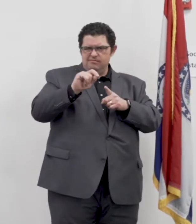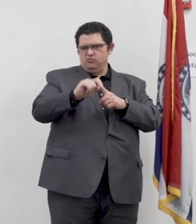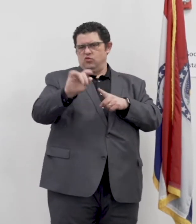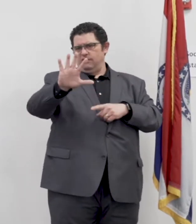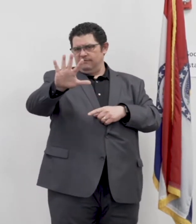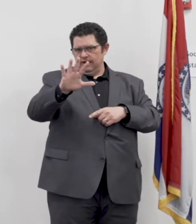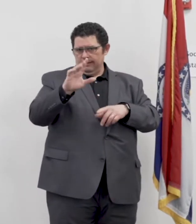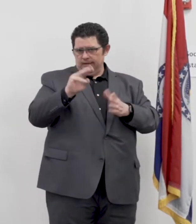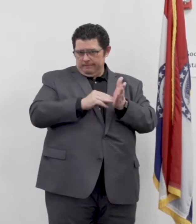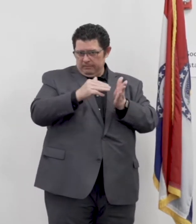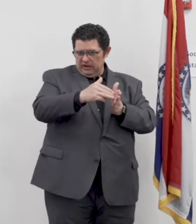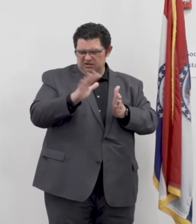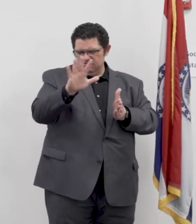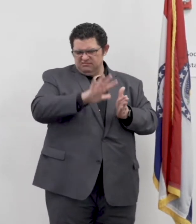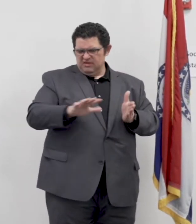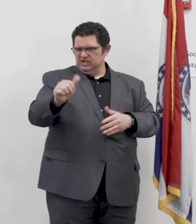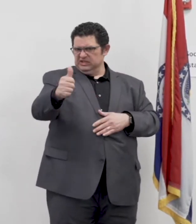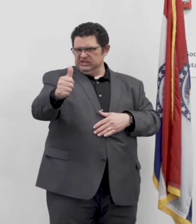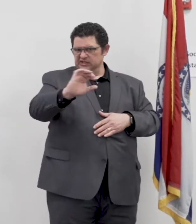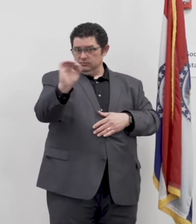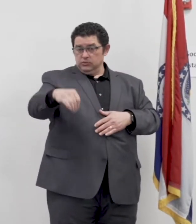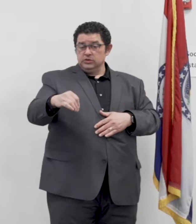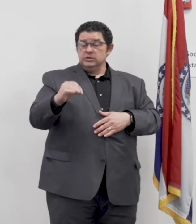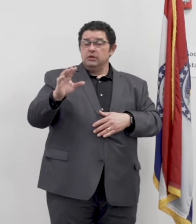represents about 10% of the